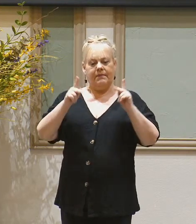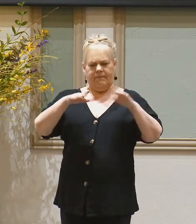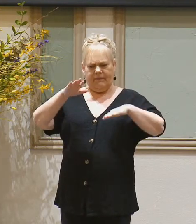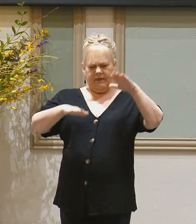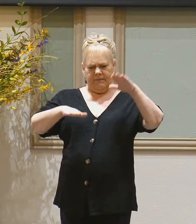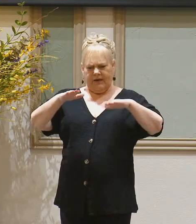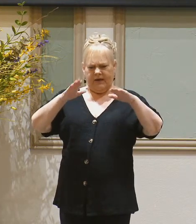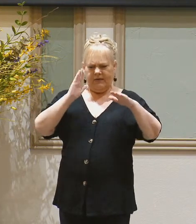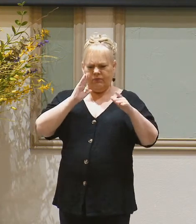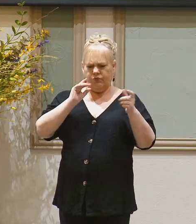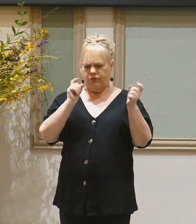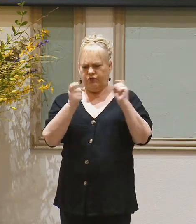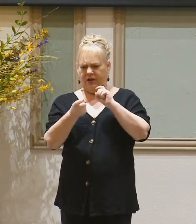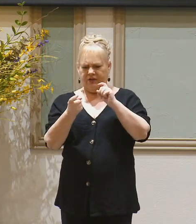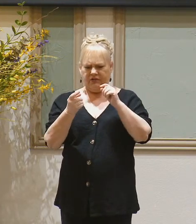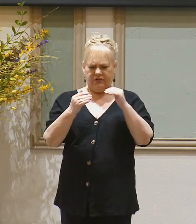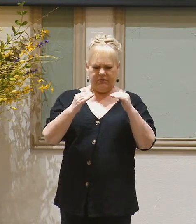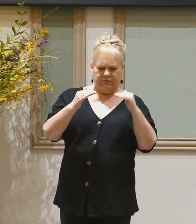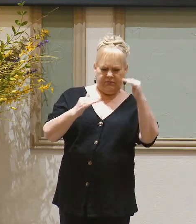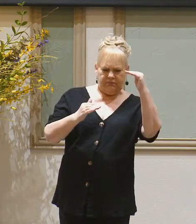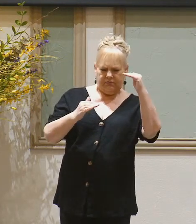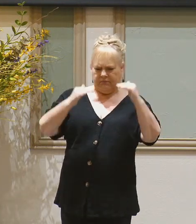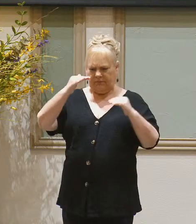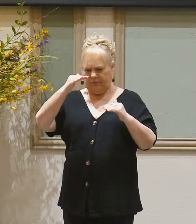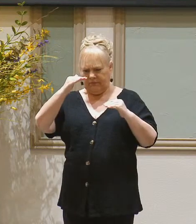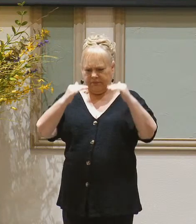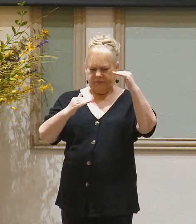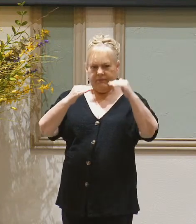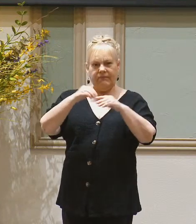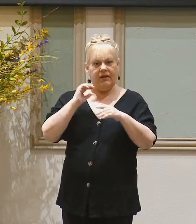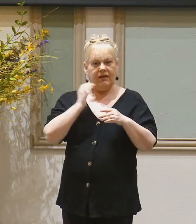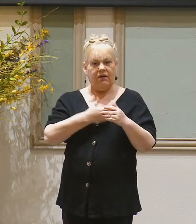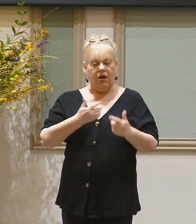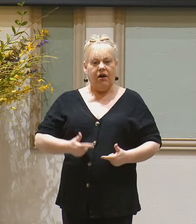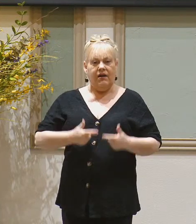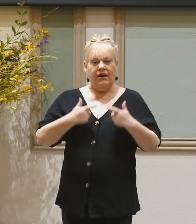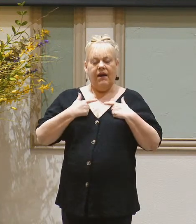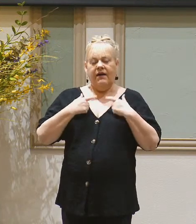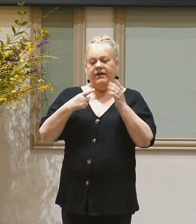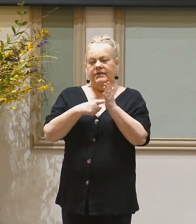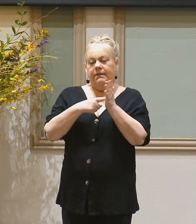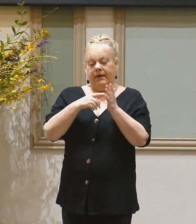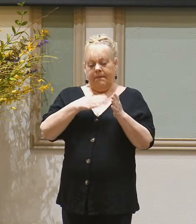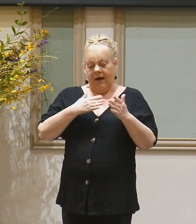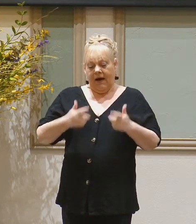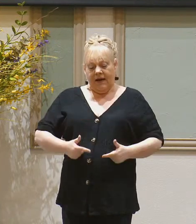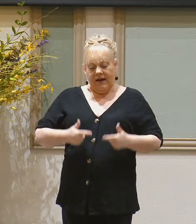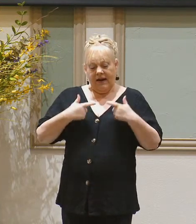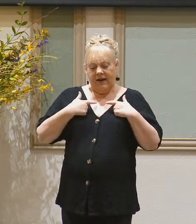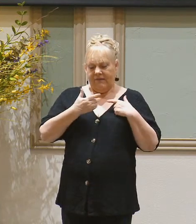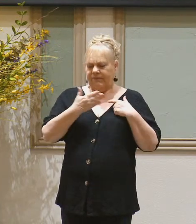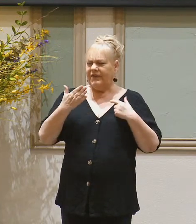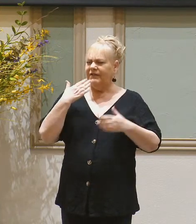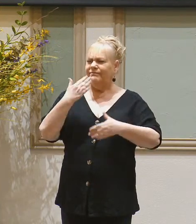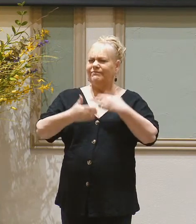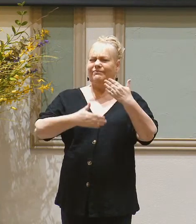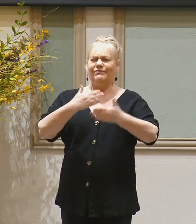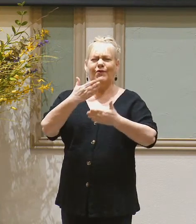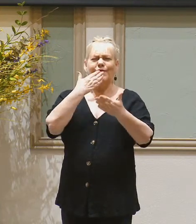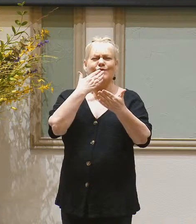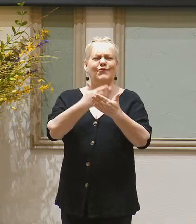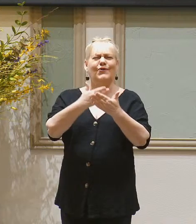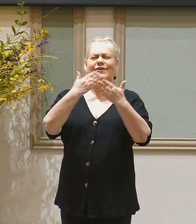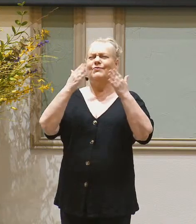shift from time to time in our own lives. There are times in my life when things have been going so